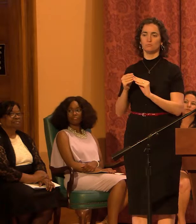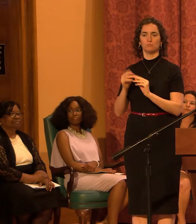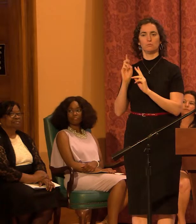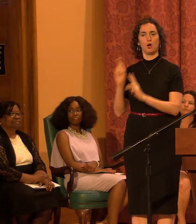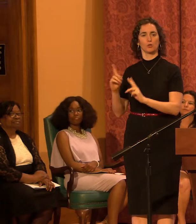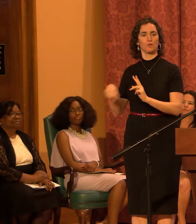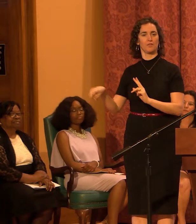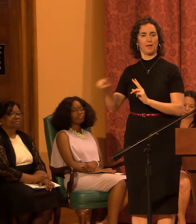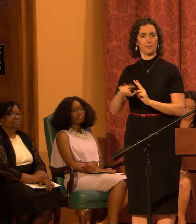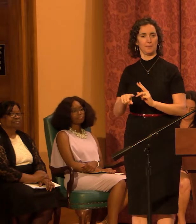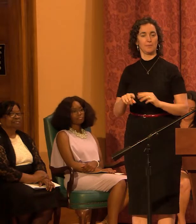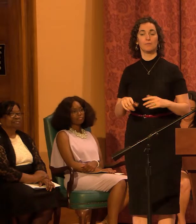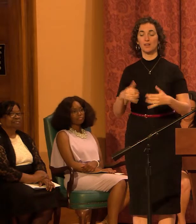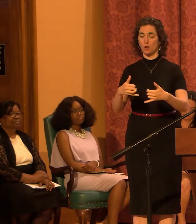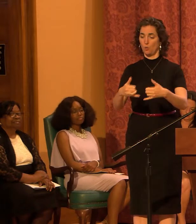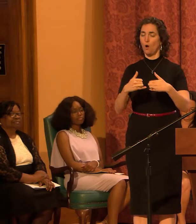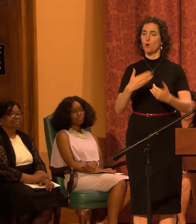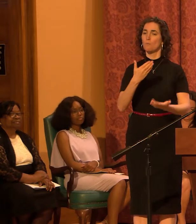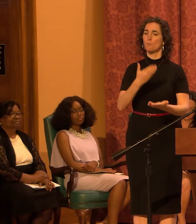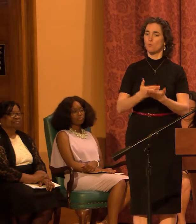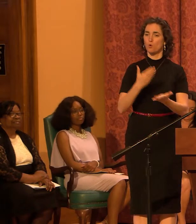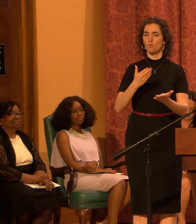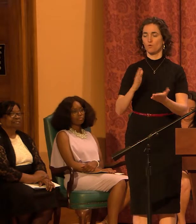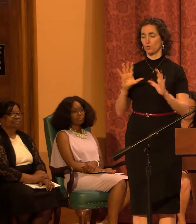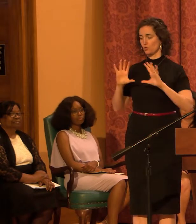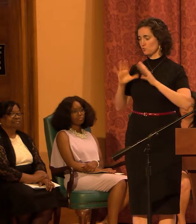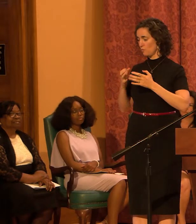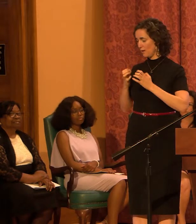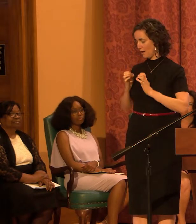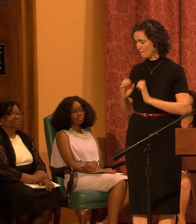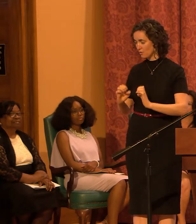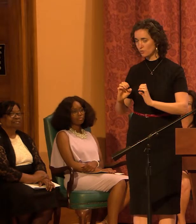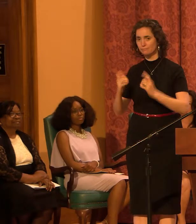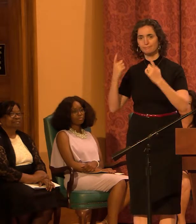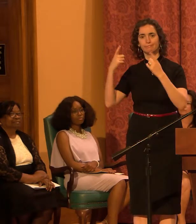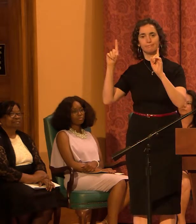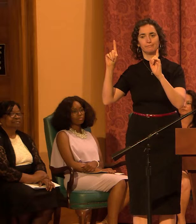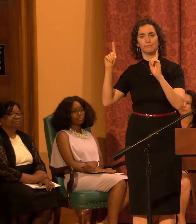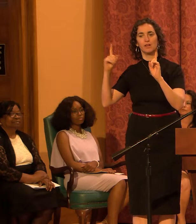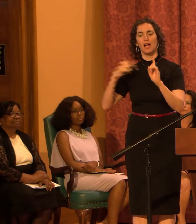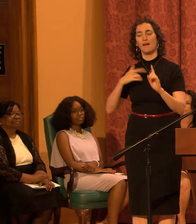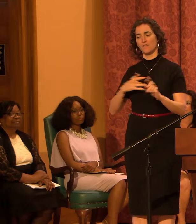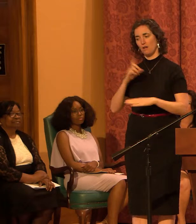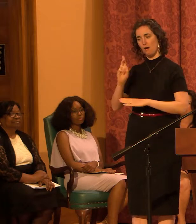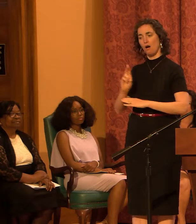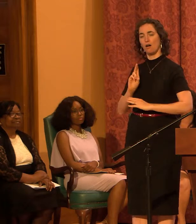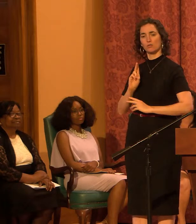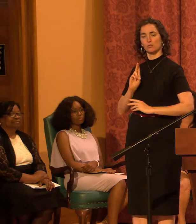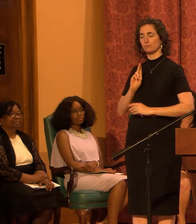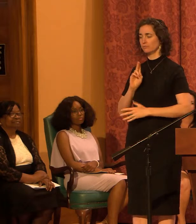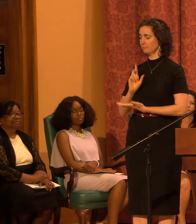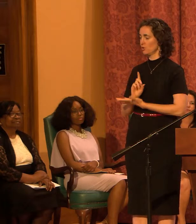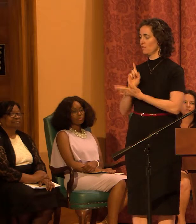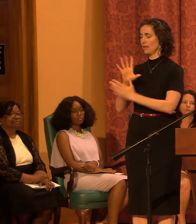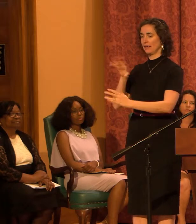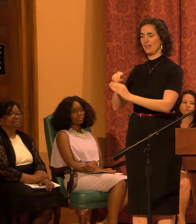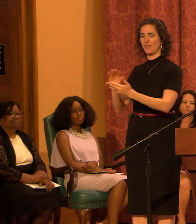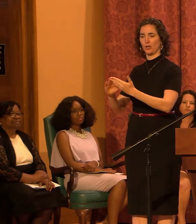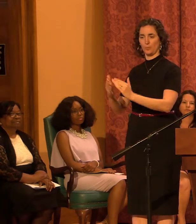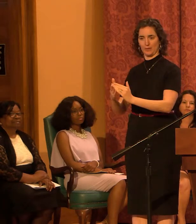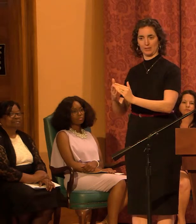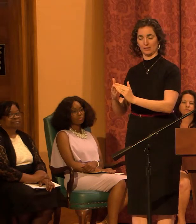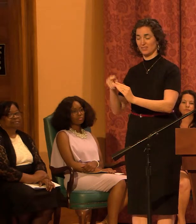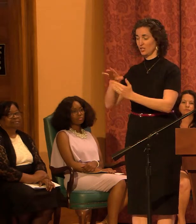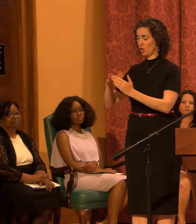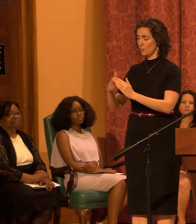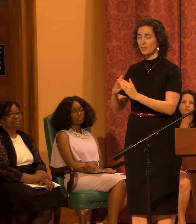is a reflection of the collective effort, and I'm privileged to be a part of that community that values and champions